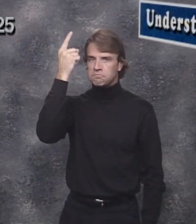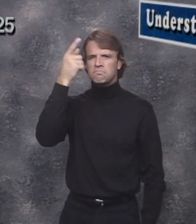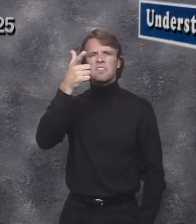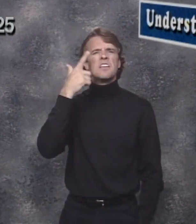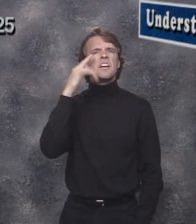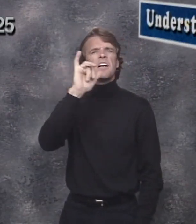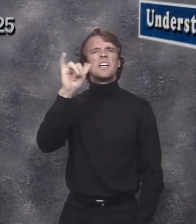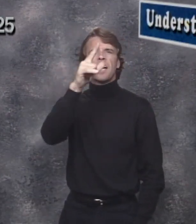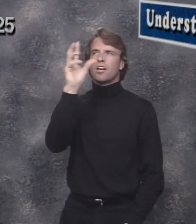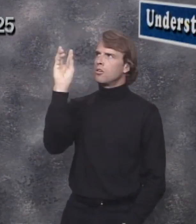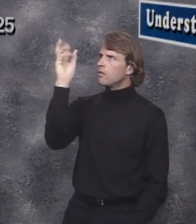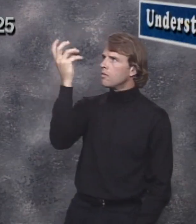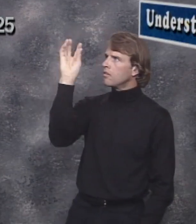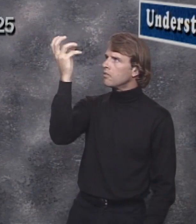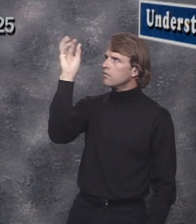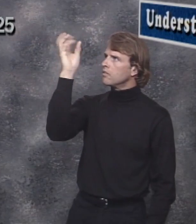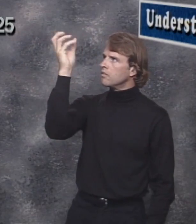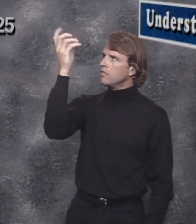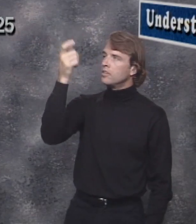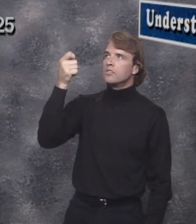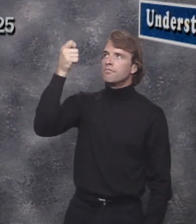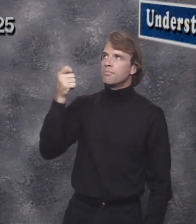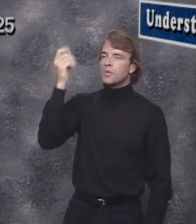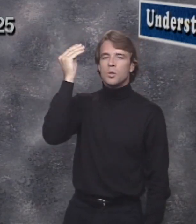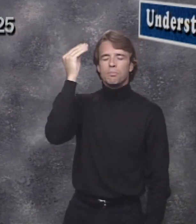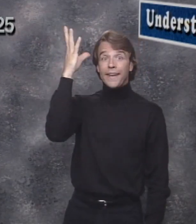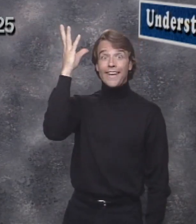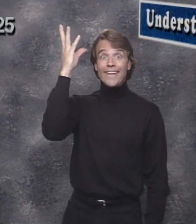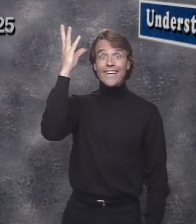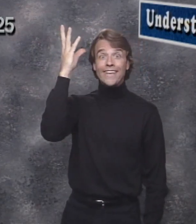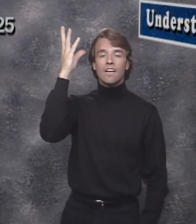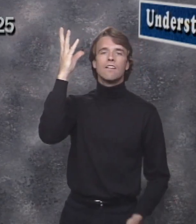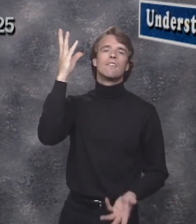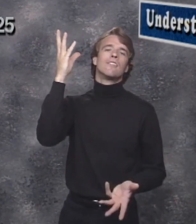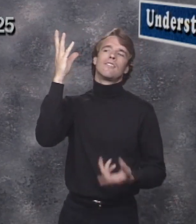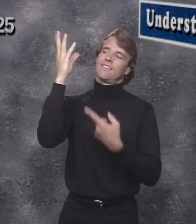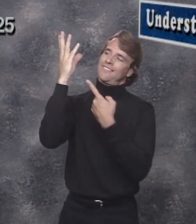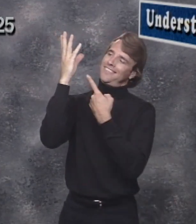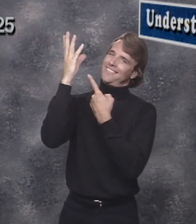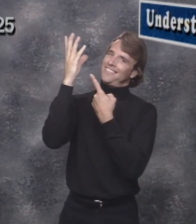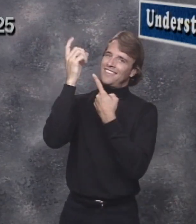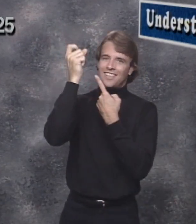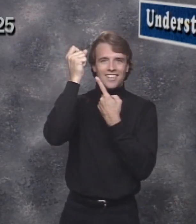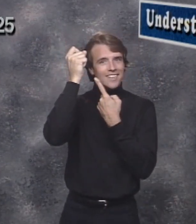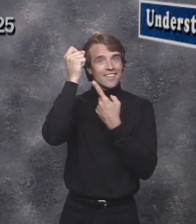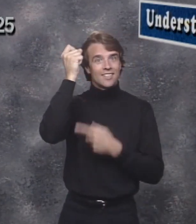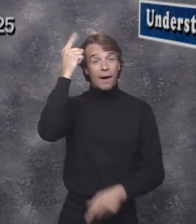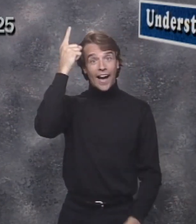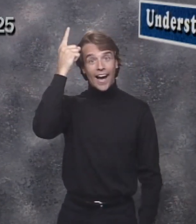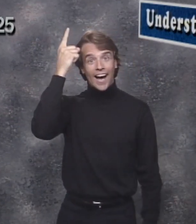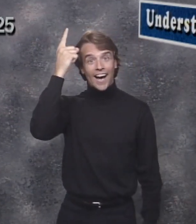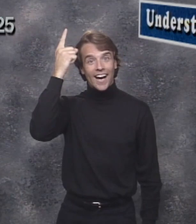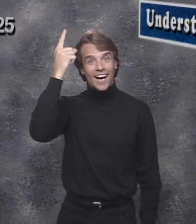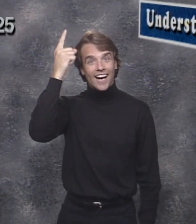Understand. You know, it's like the light bulb which goes on when you get it. Understand.